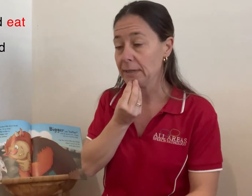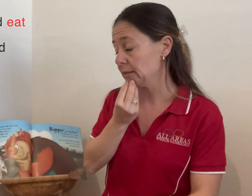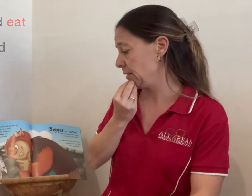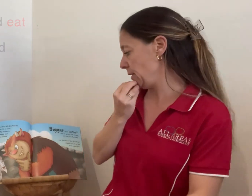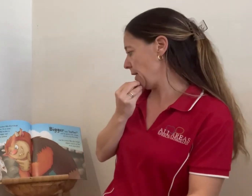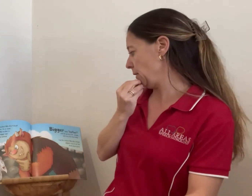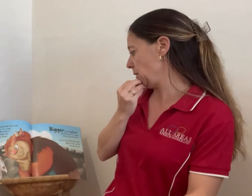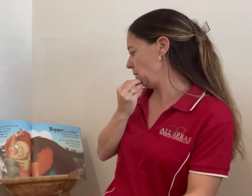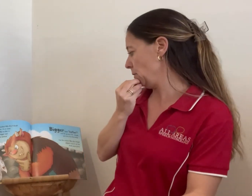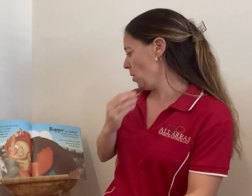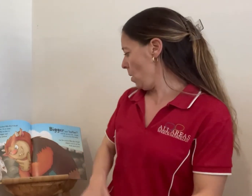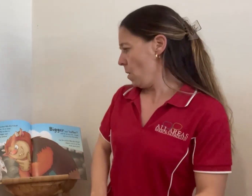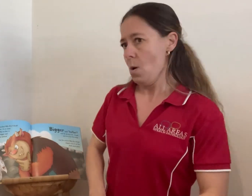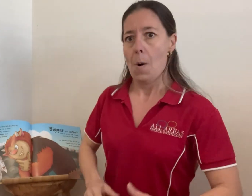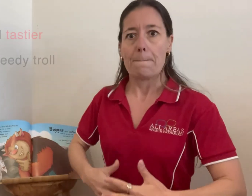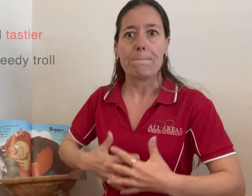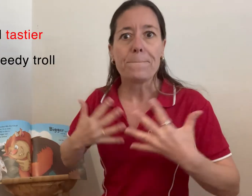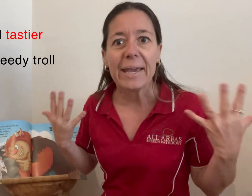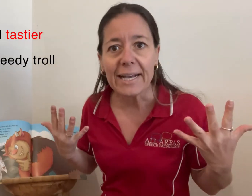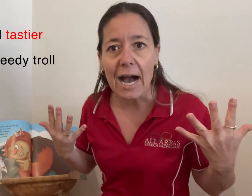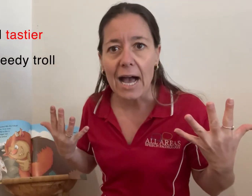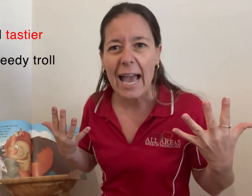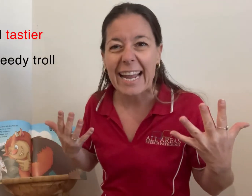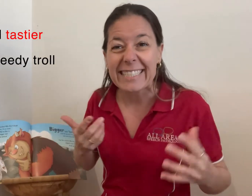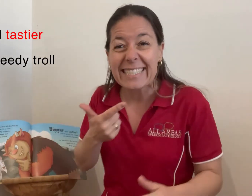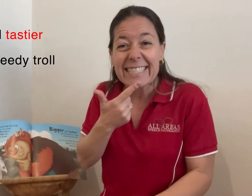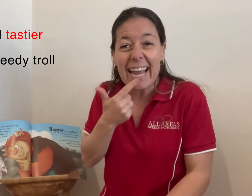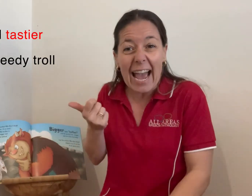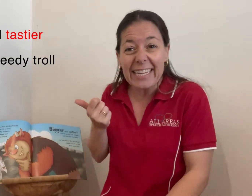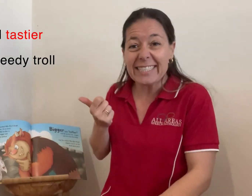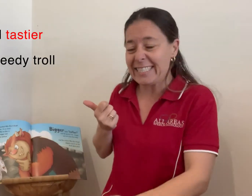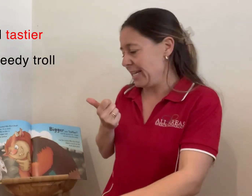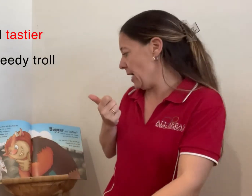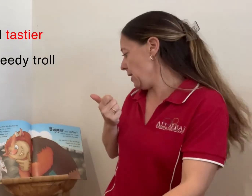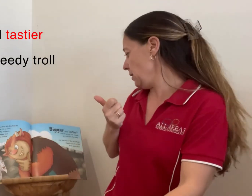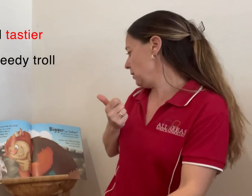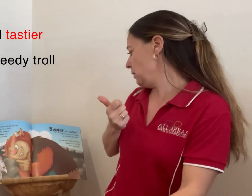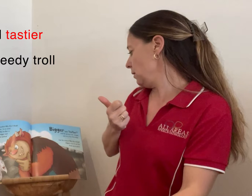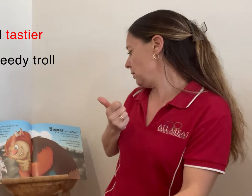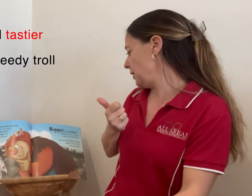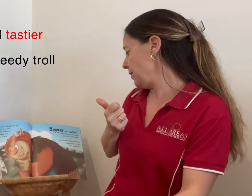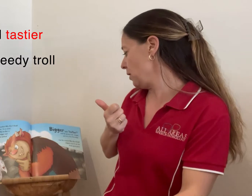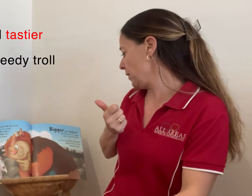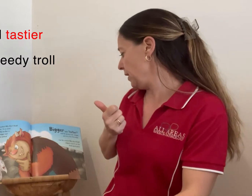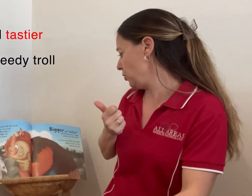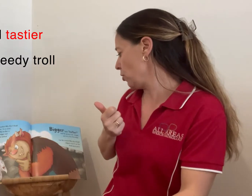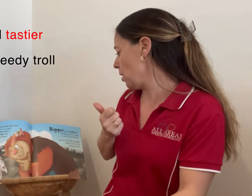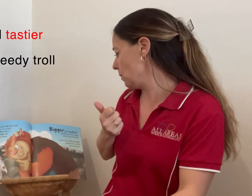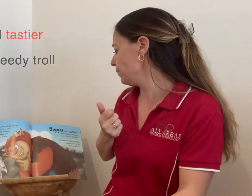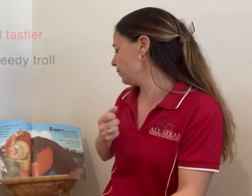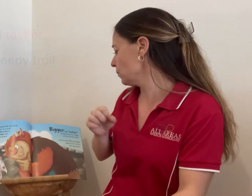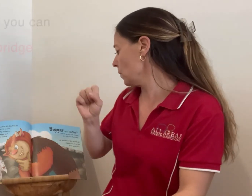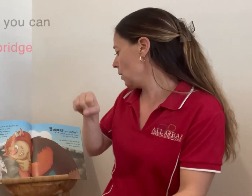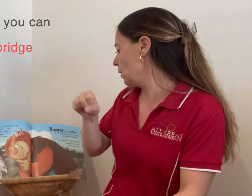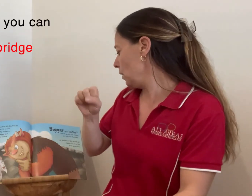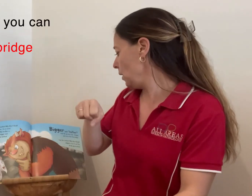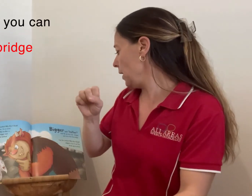instead. Bigger and tastier, said the greedy troll. Yes,